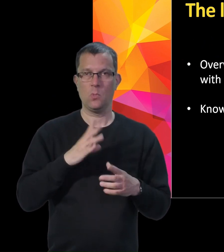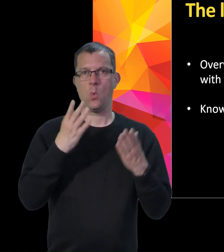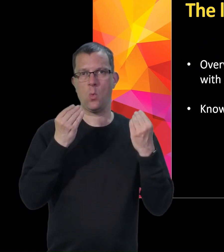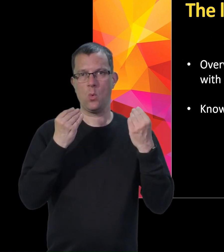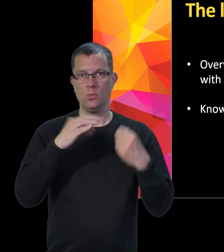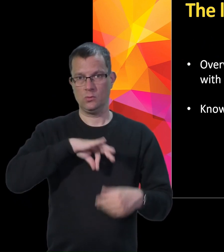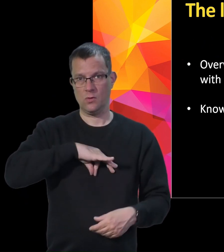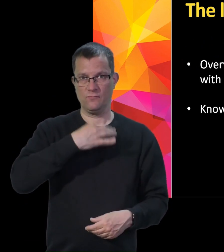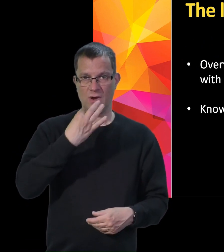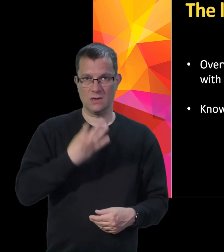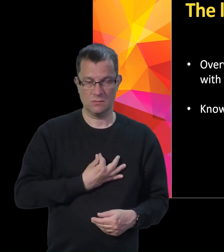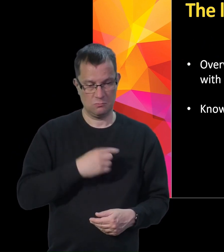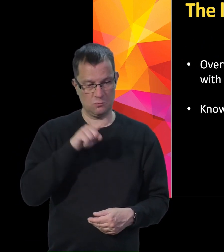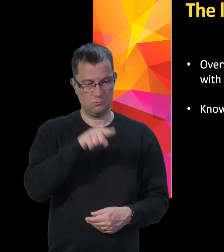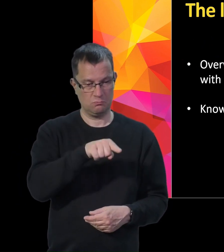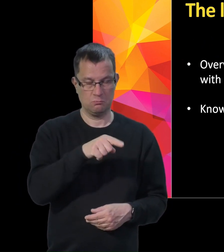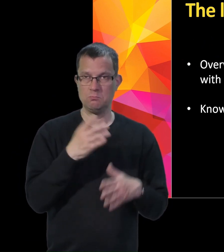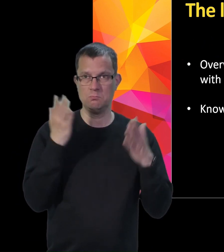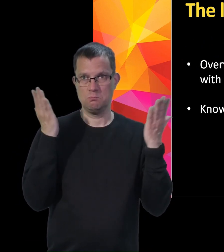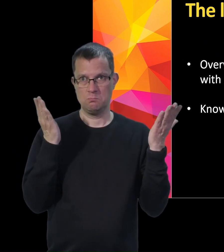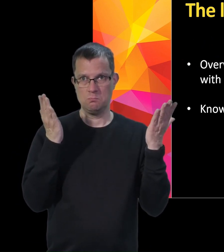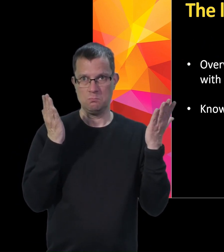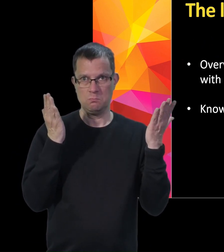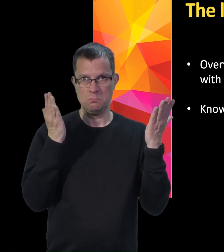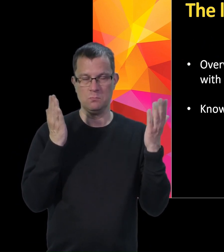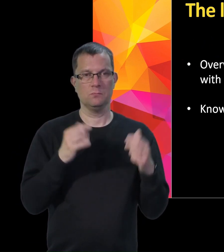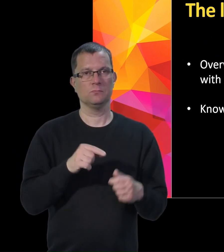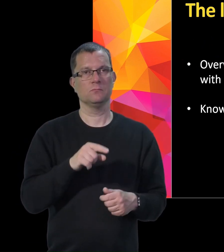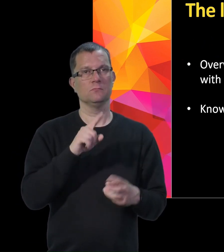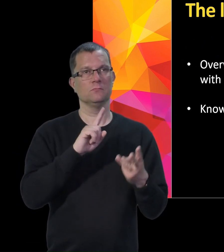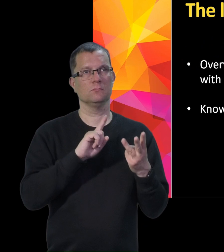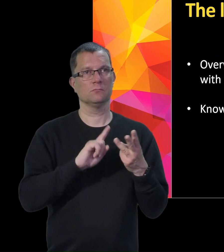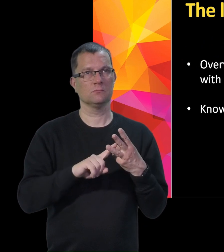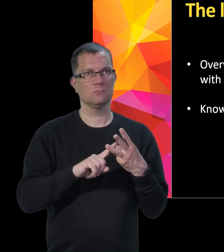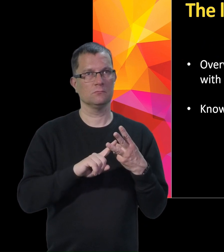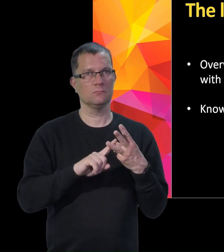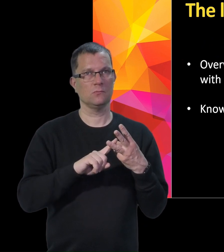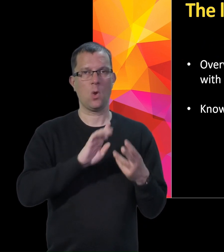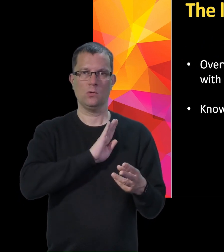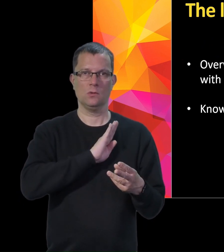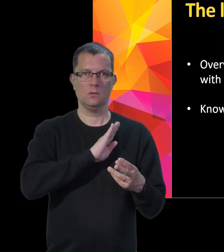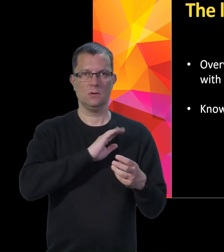We also wanted to know how satisfied they are with these products.